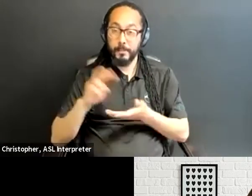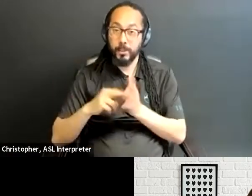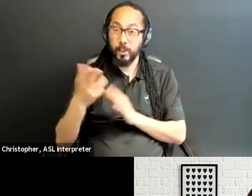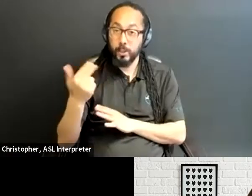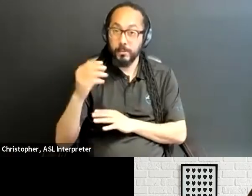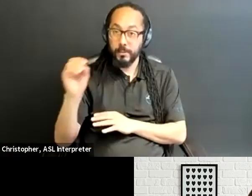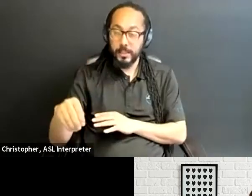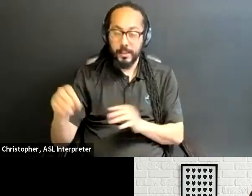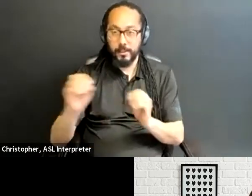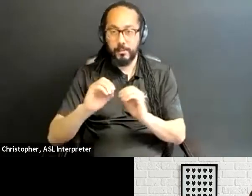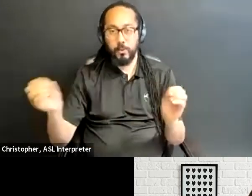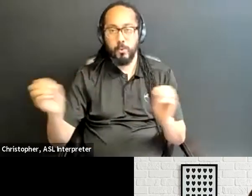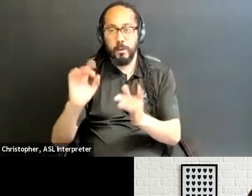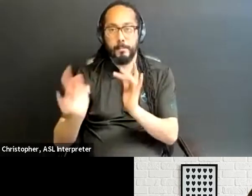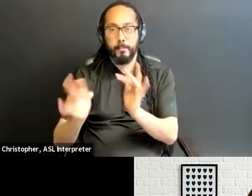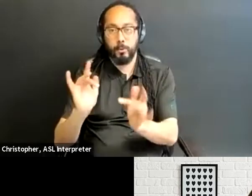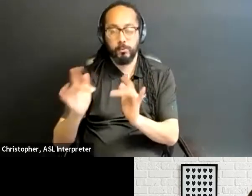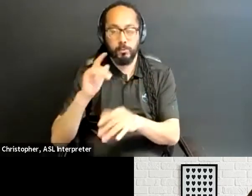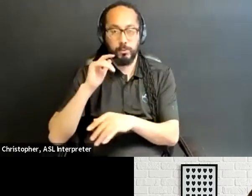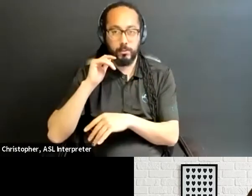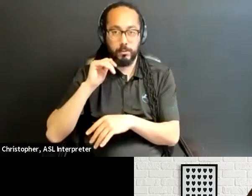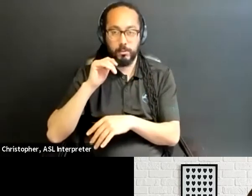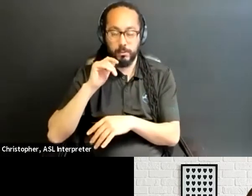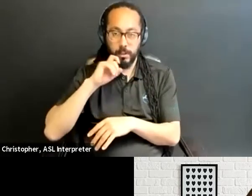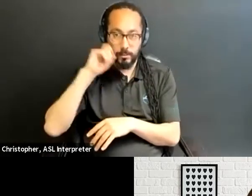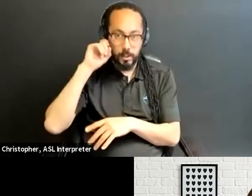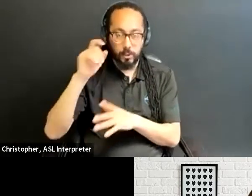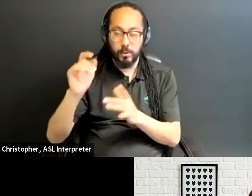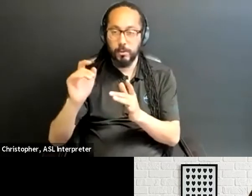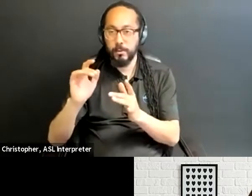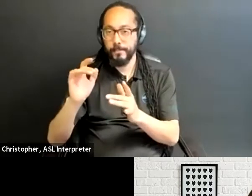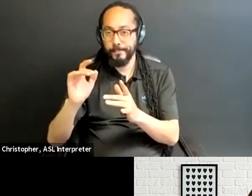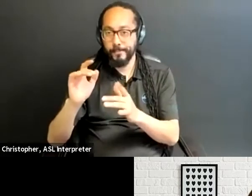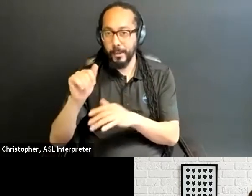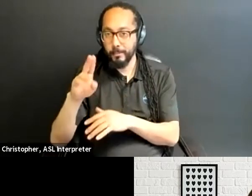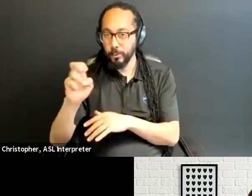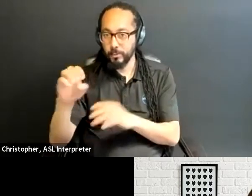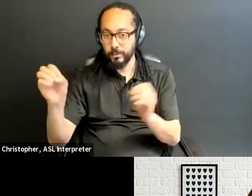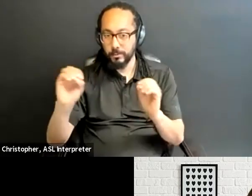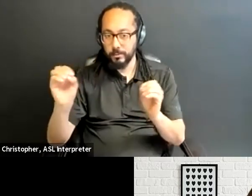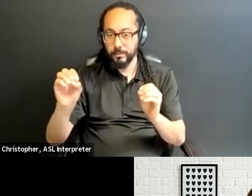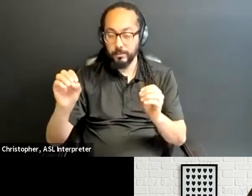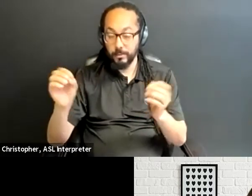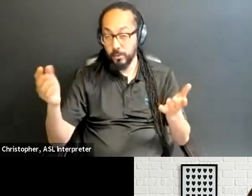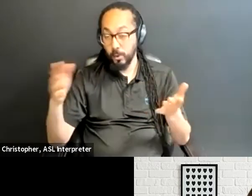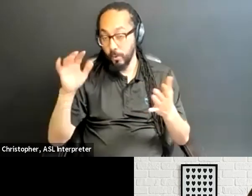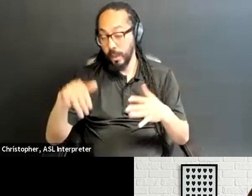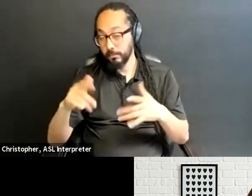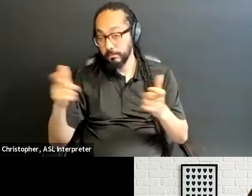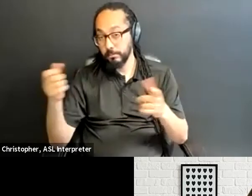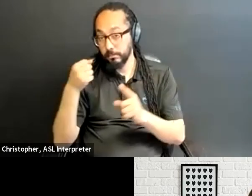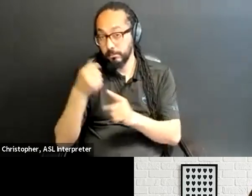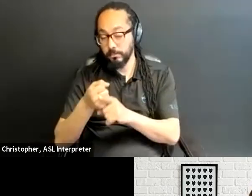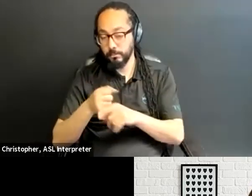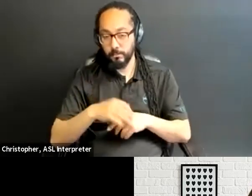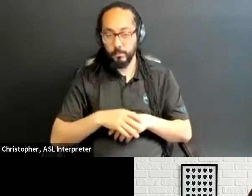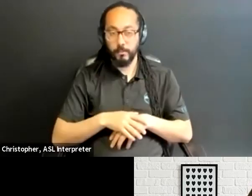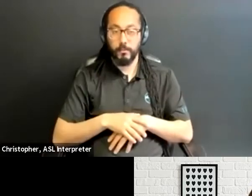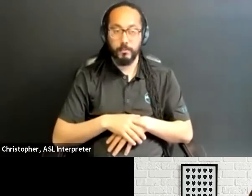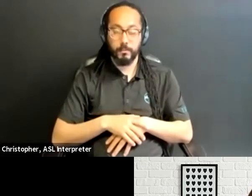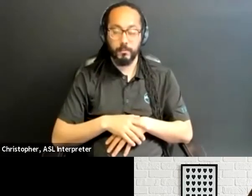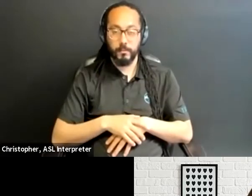sexually abused that otherwise may have been. So that makes it kind of impactful in that way. I want to speak briefly too about